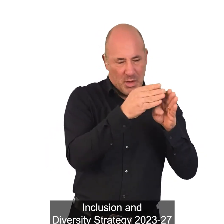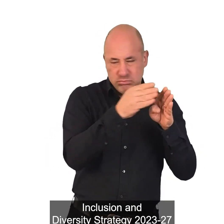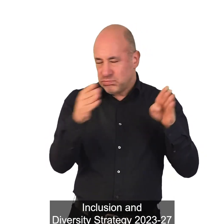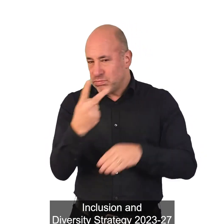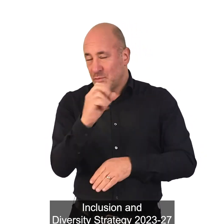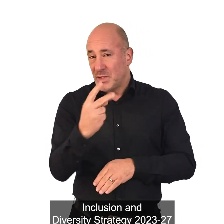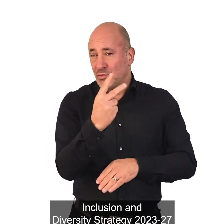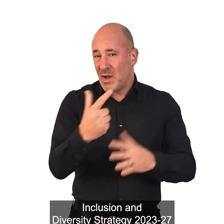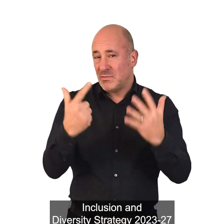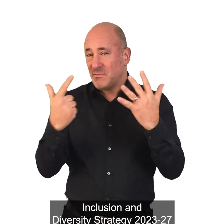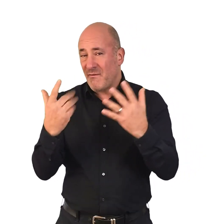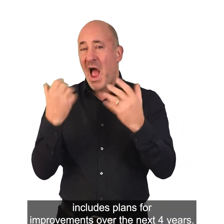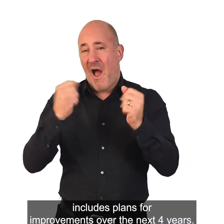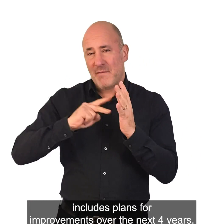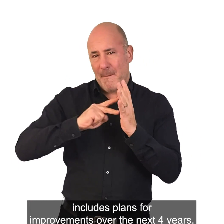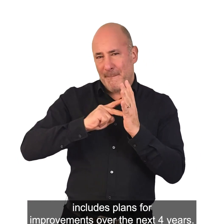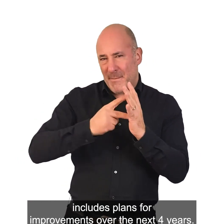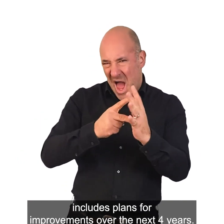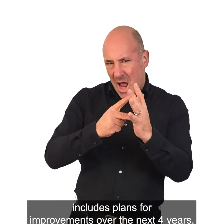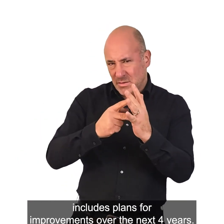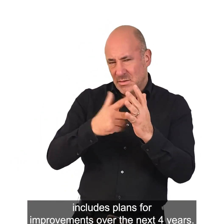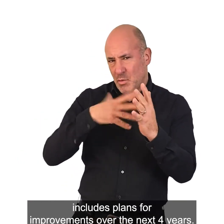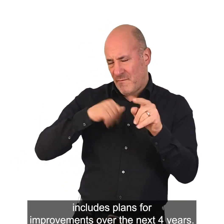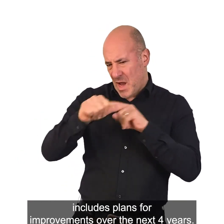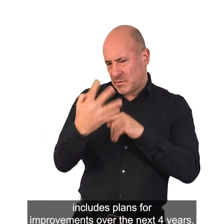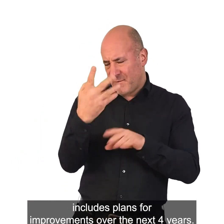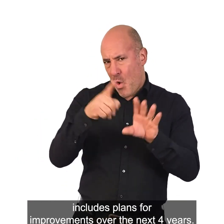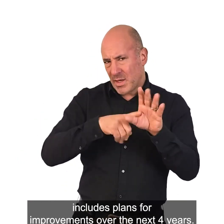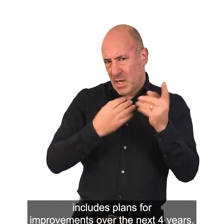2023-27 includes plans for improvements over the next 4 years.